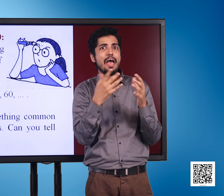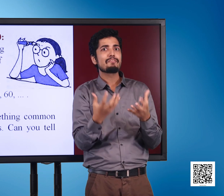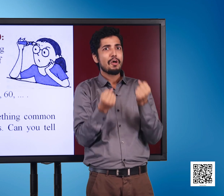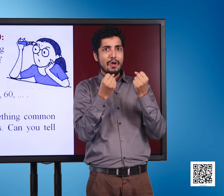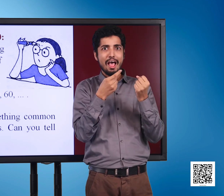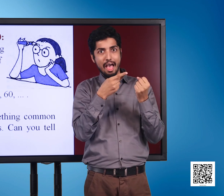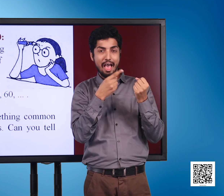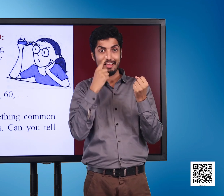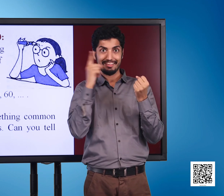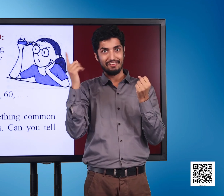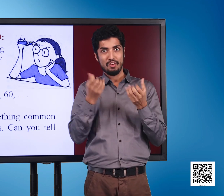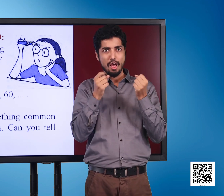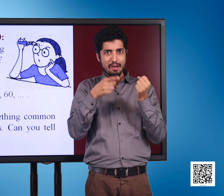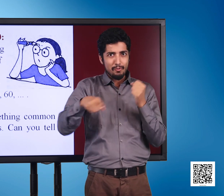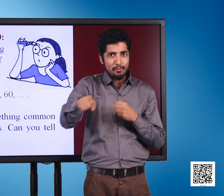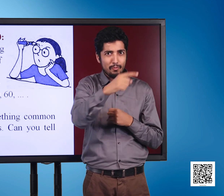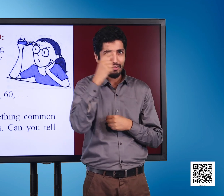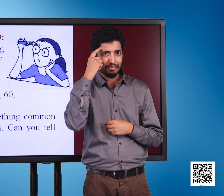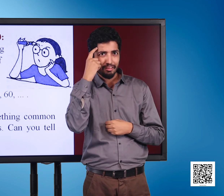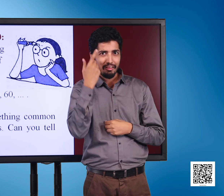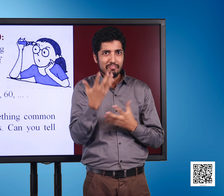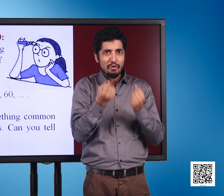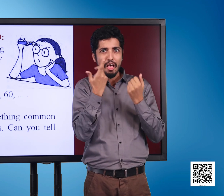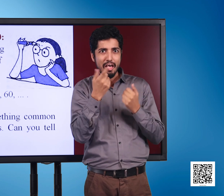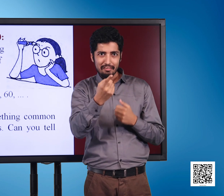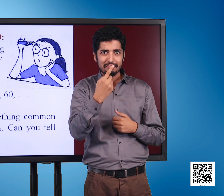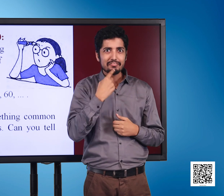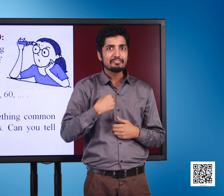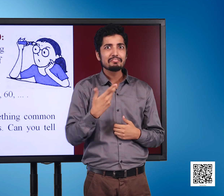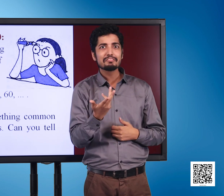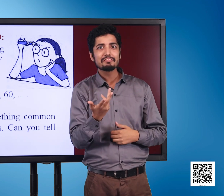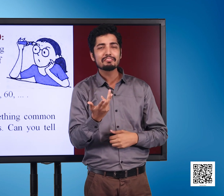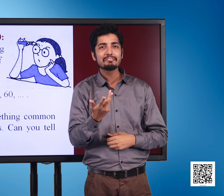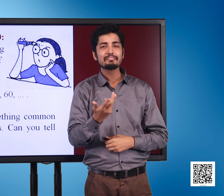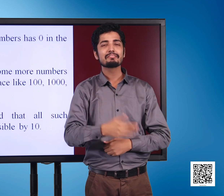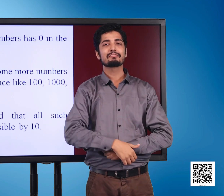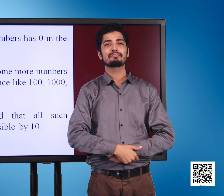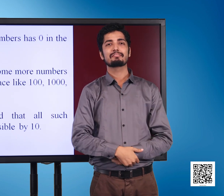She found something common in these numbers. Can you tell what?